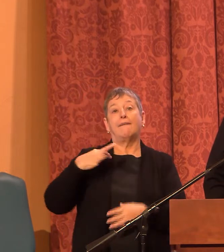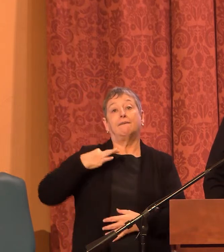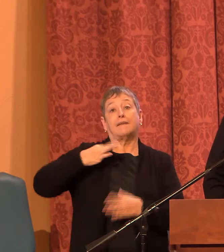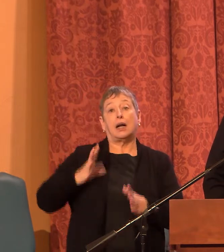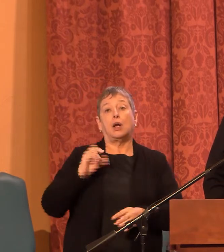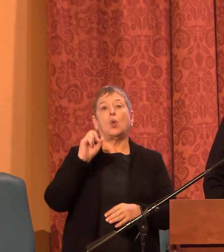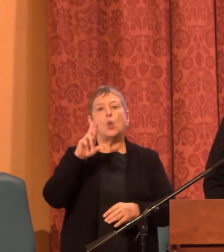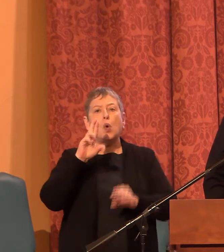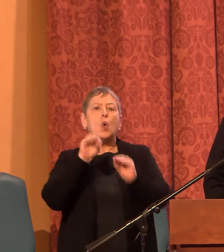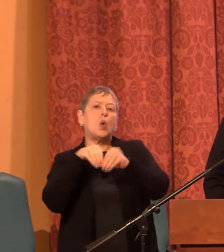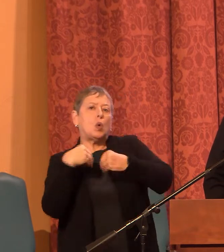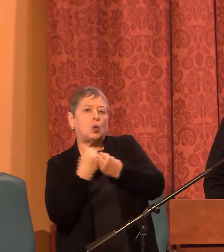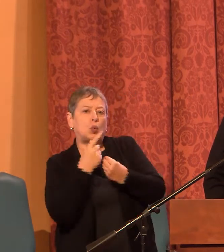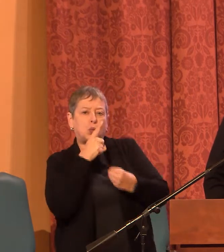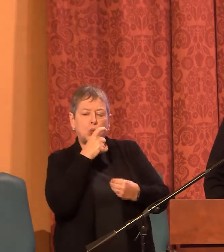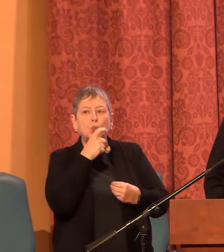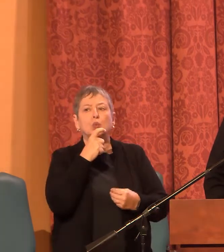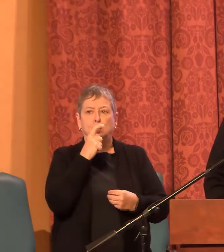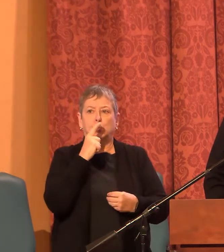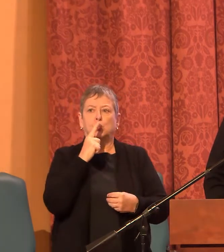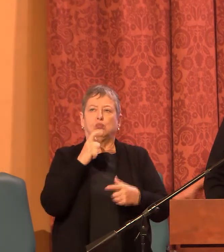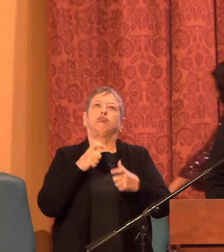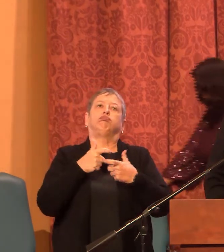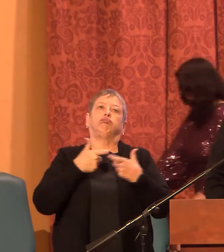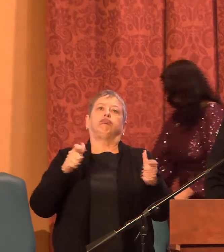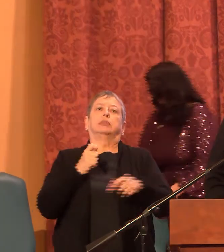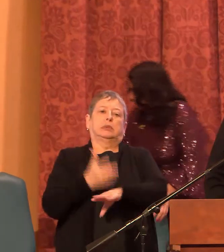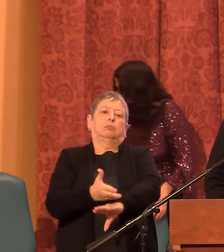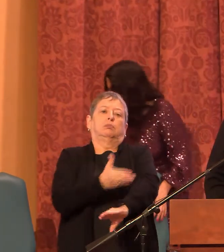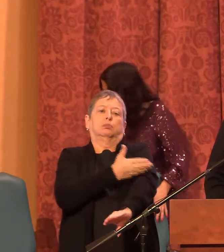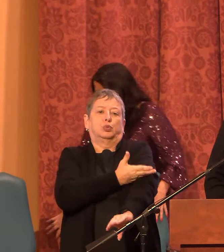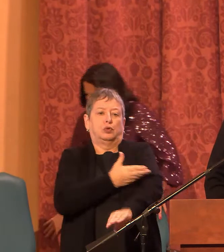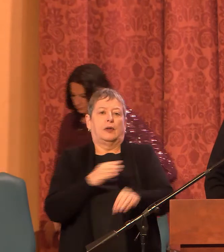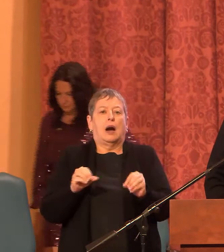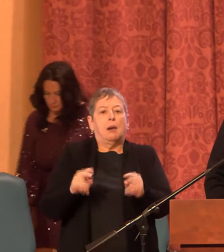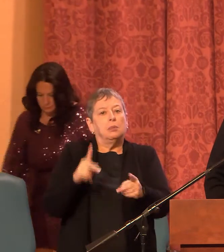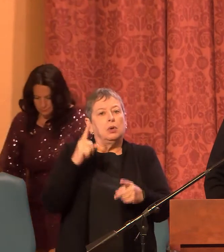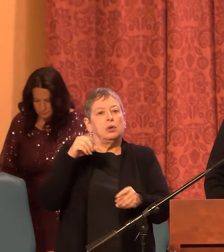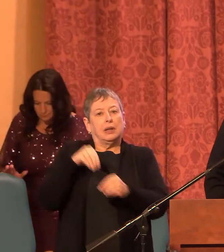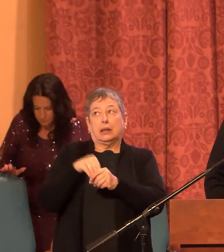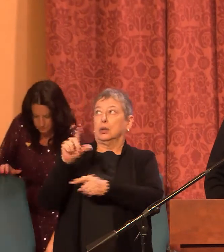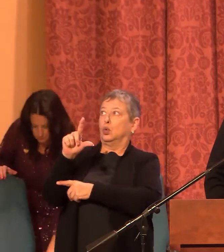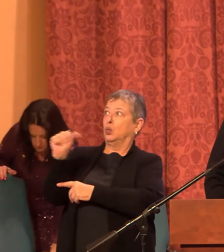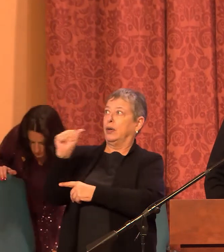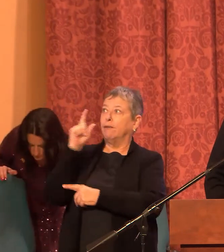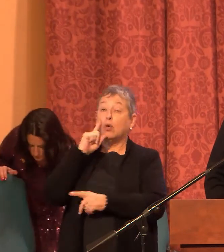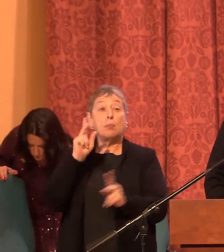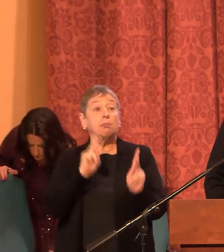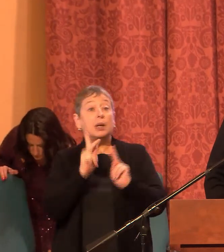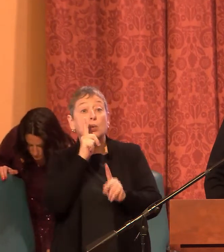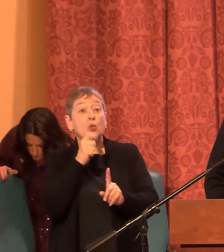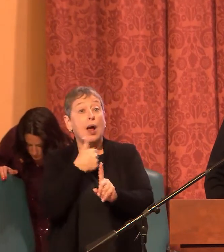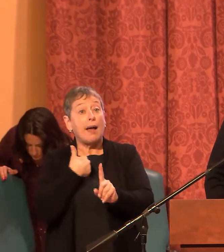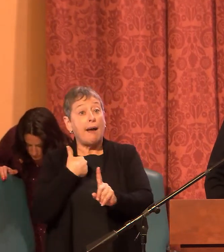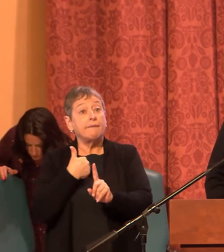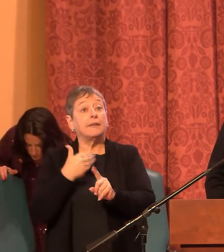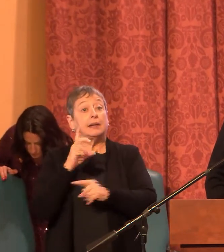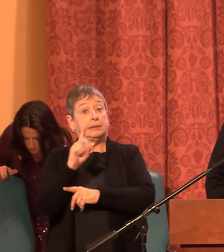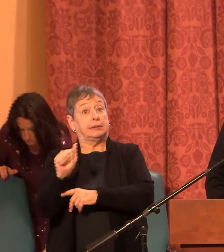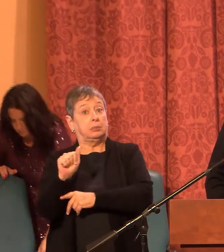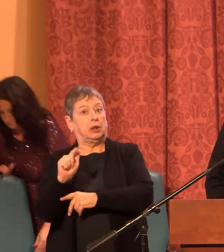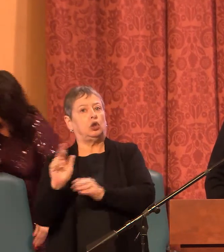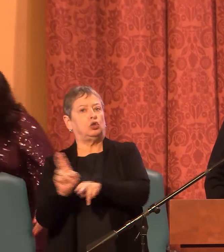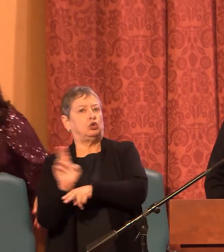or organization that has substantially enhanced the opportunities in Louisiana for people with disabilities to use